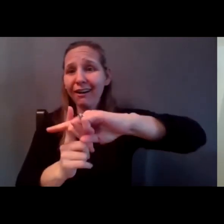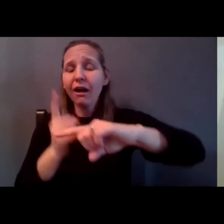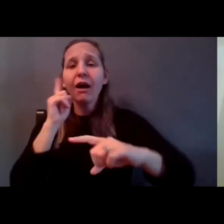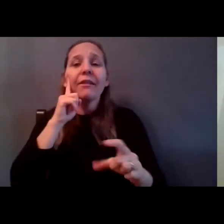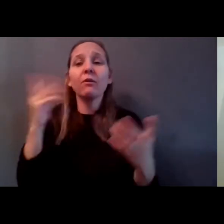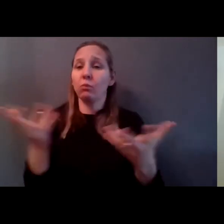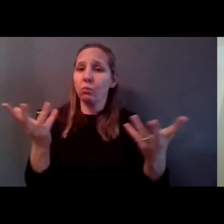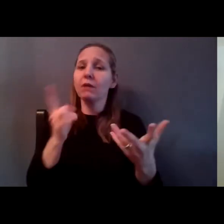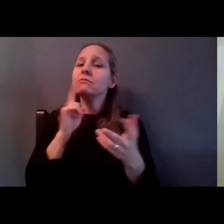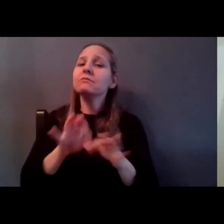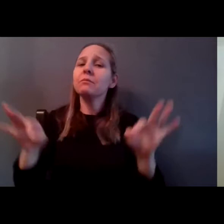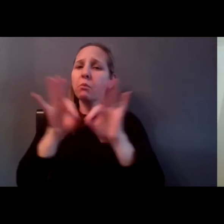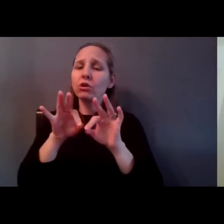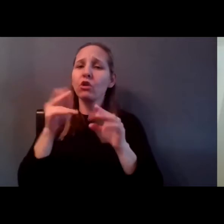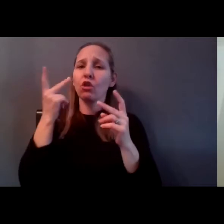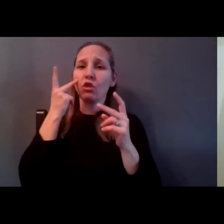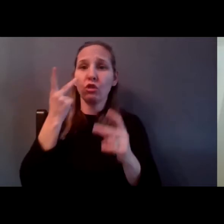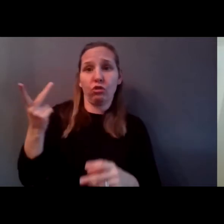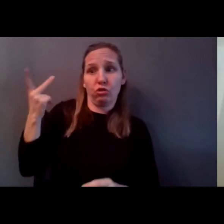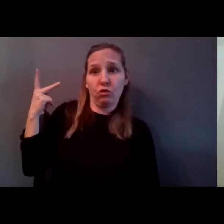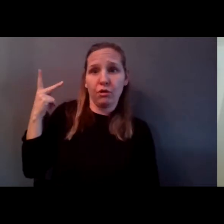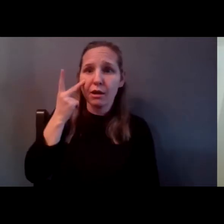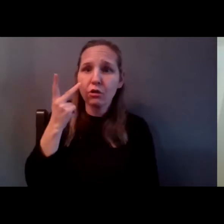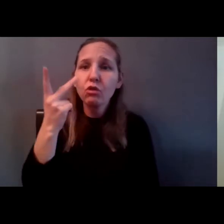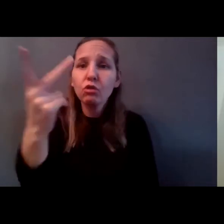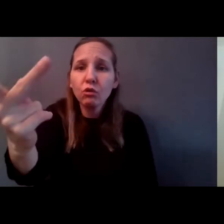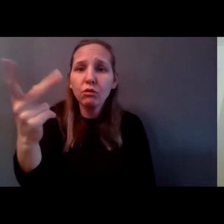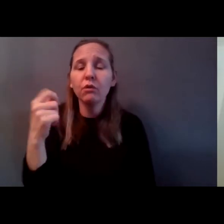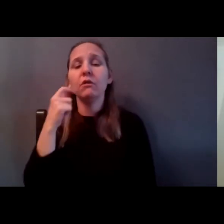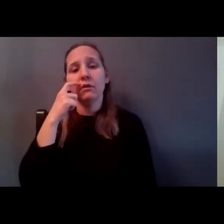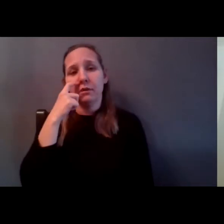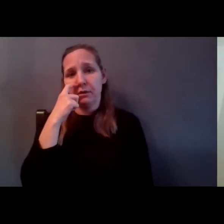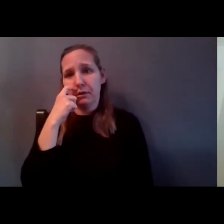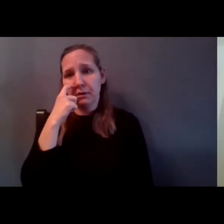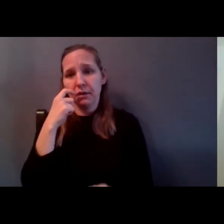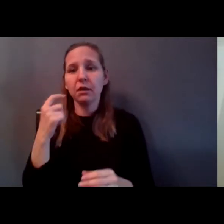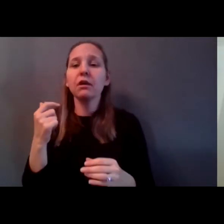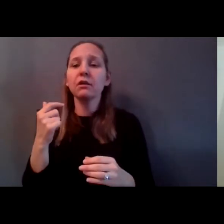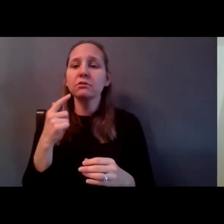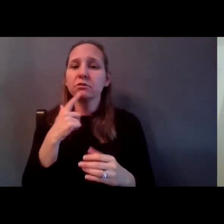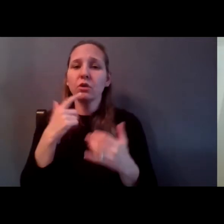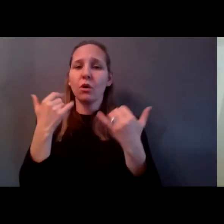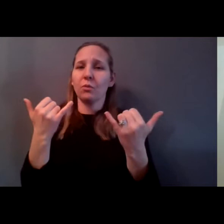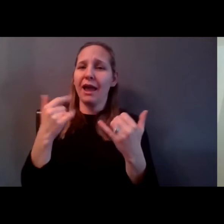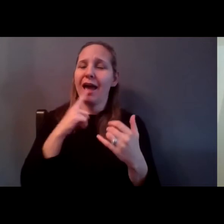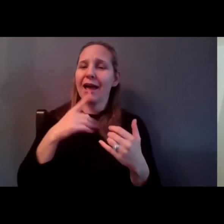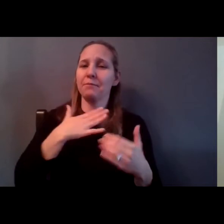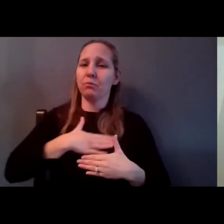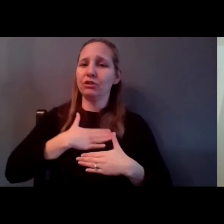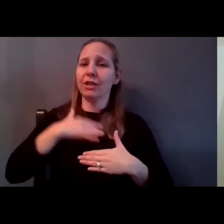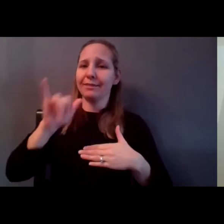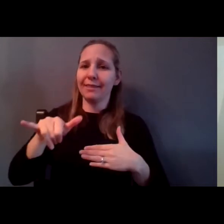at the roadmap. And I appreciate the opening introductions that